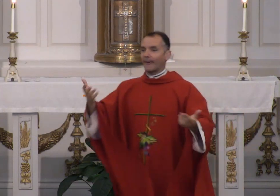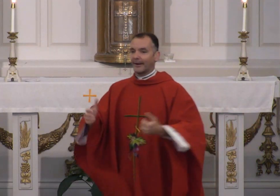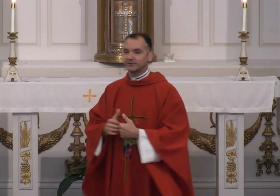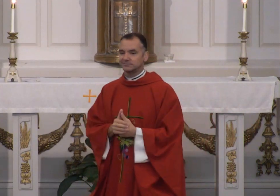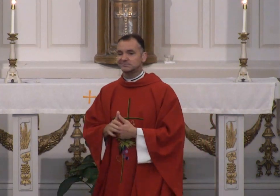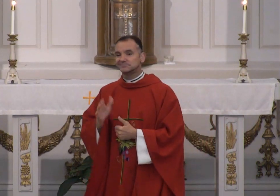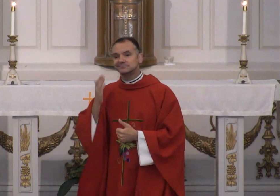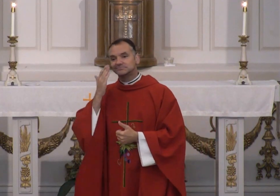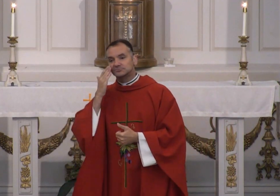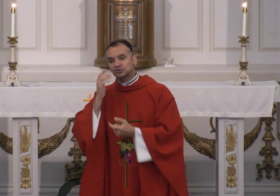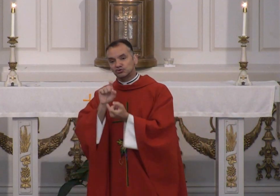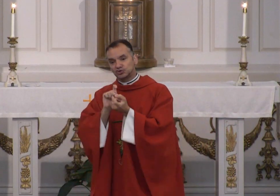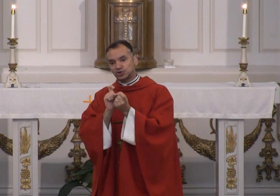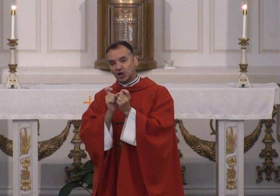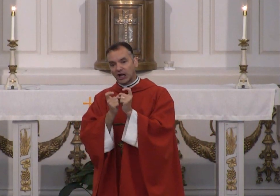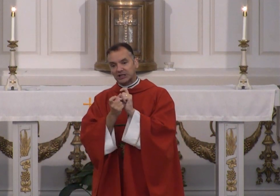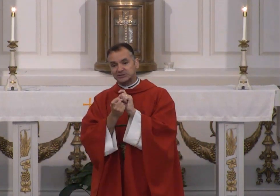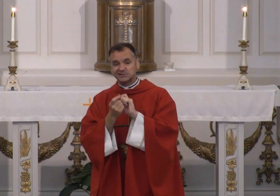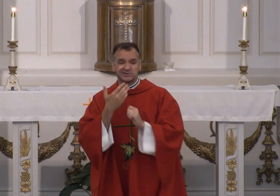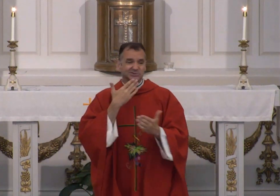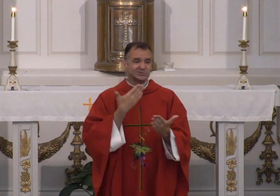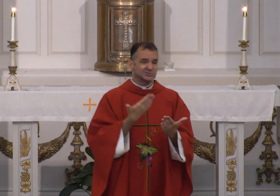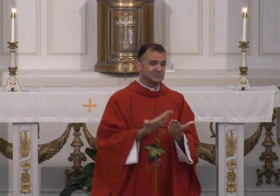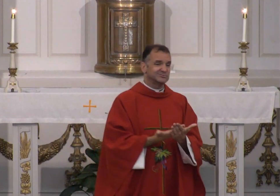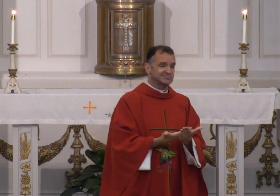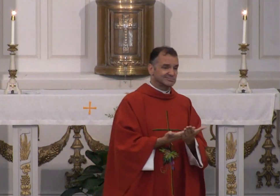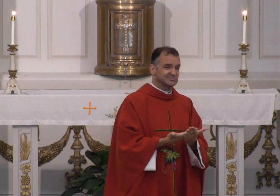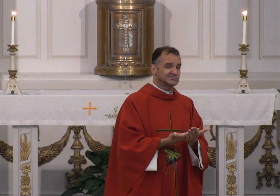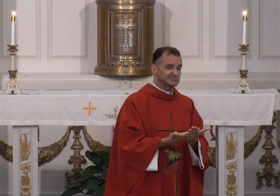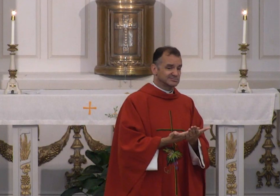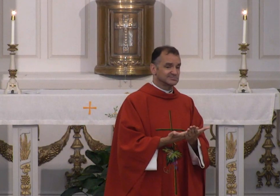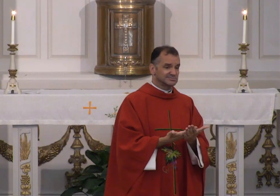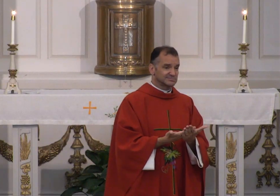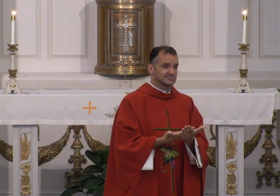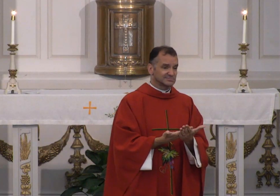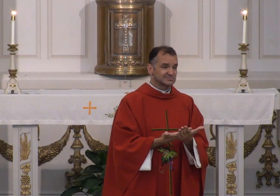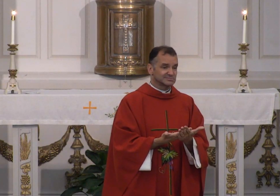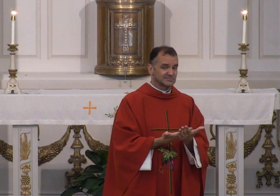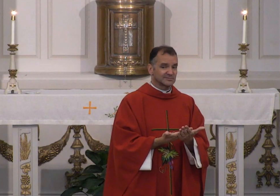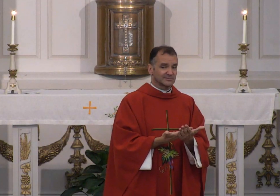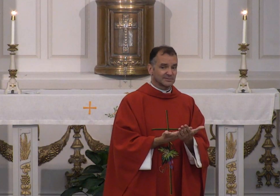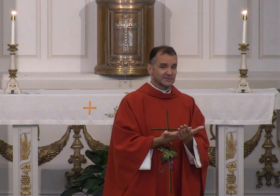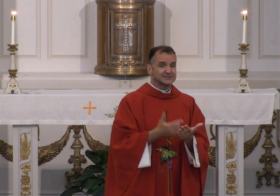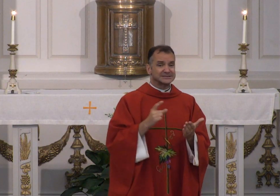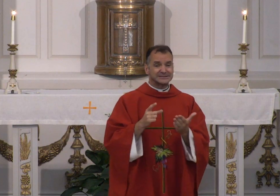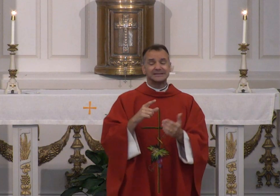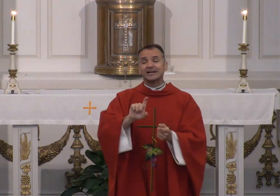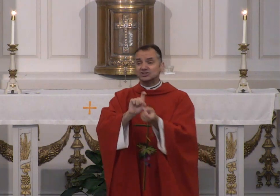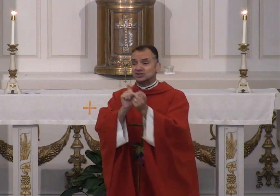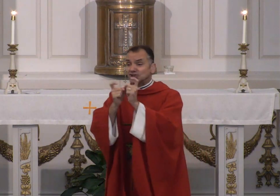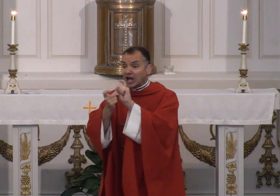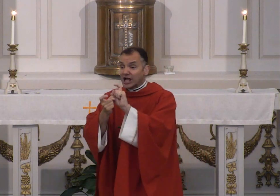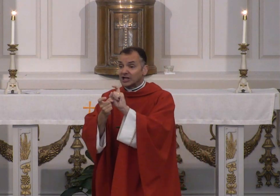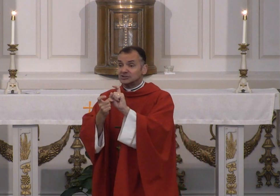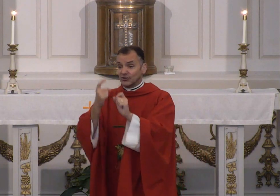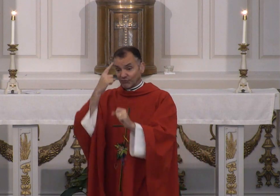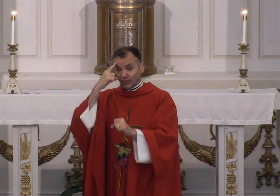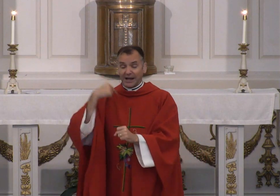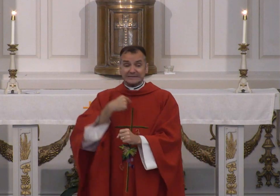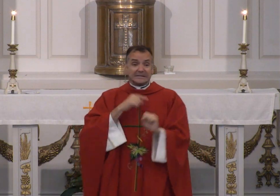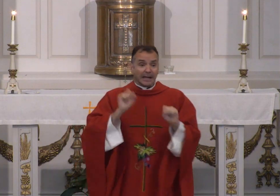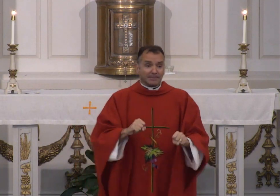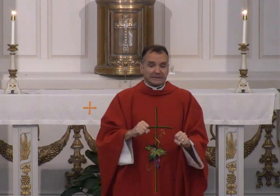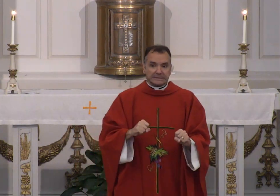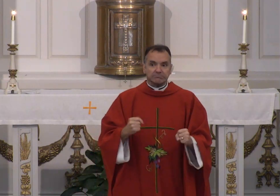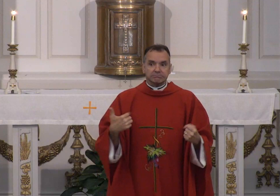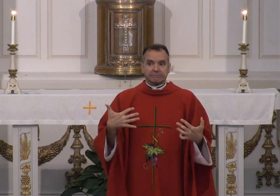a promotion with his job. And I remember my dad telling me, you know, Sean, change can be